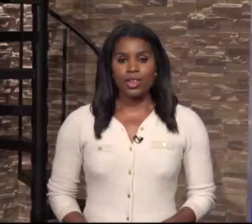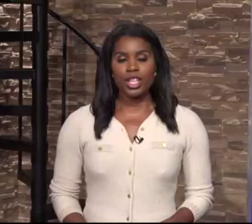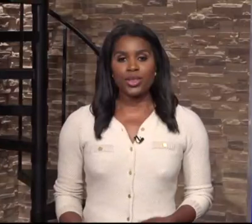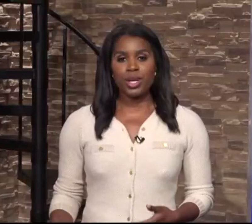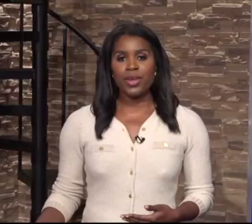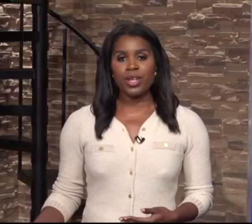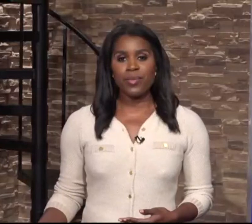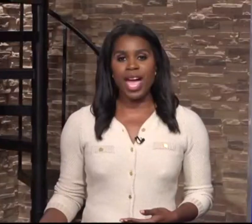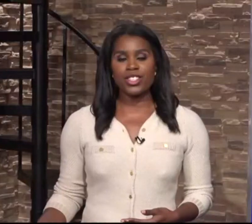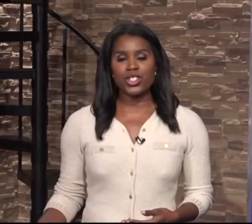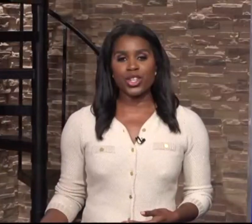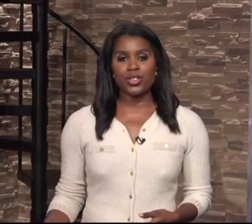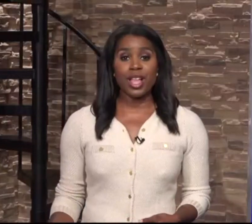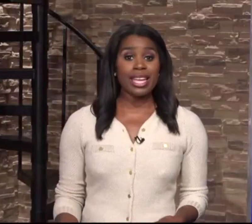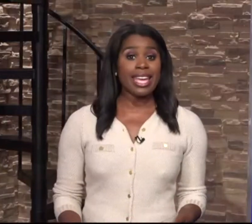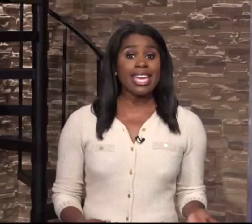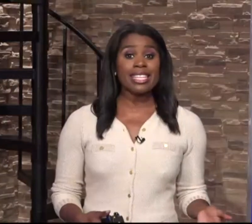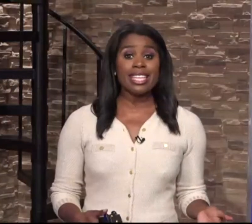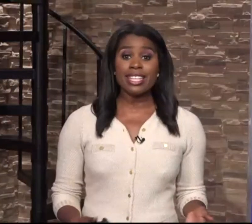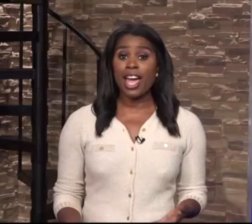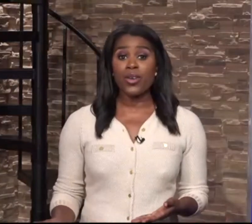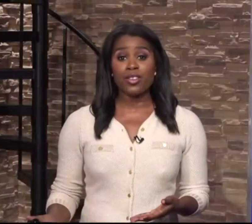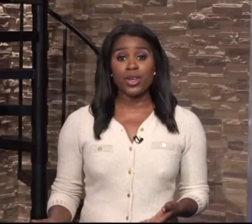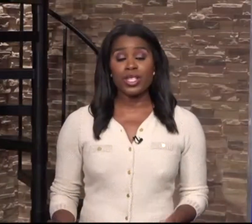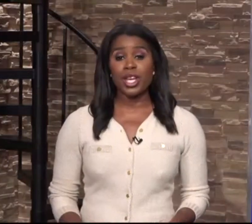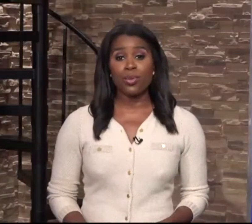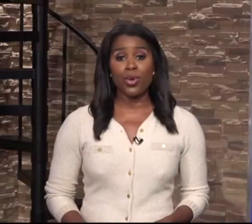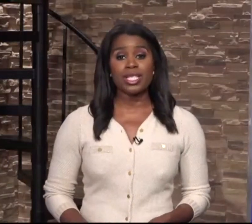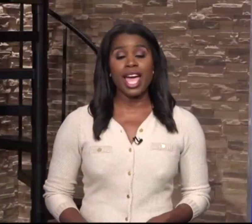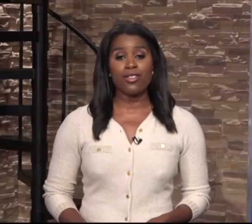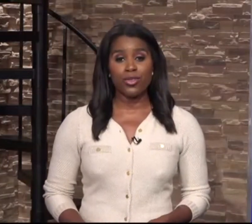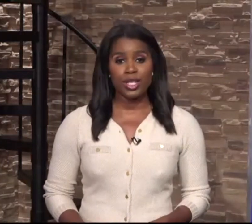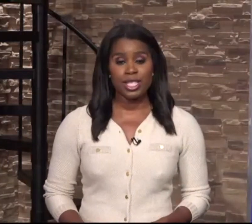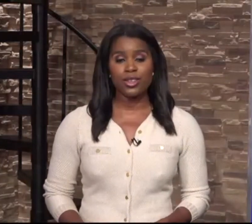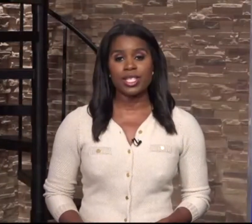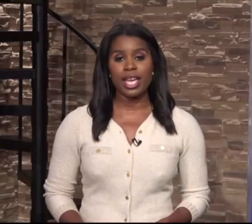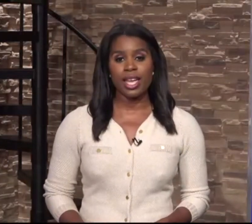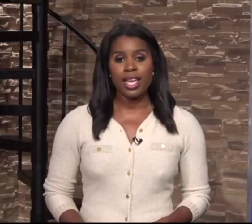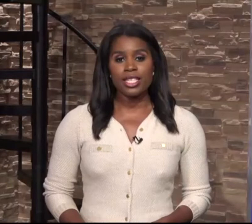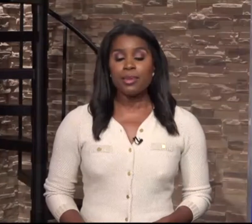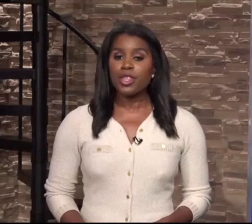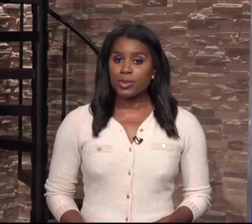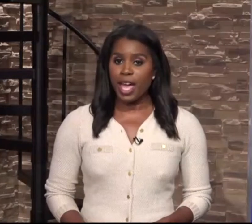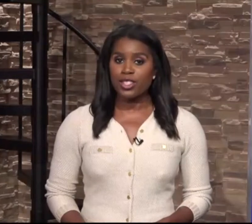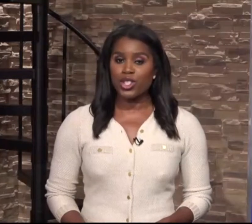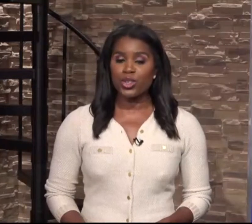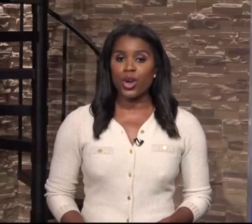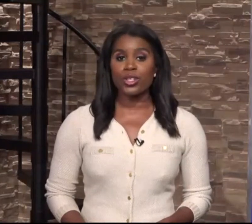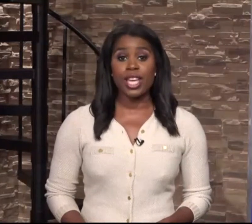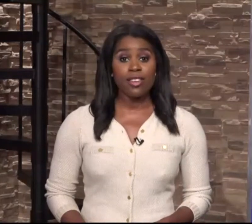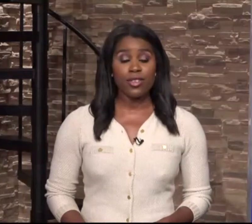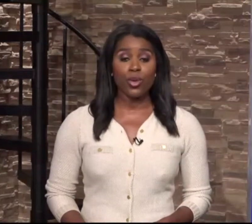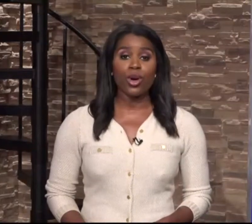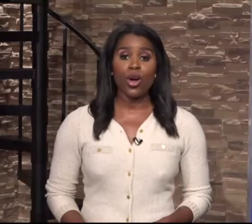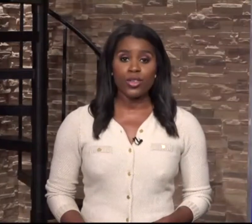Nearly 3 million passengers fly in and out of U.S. airports every single day. Some of those passengers are deaf or hard of